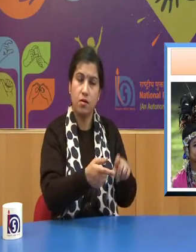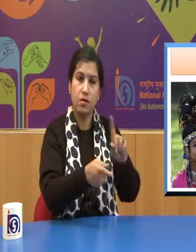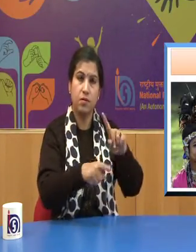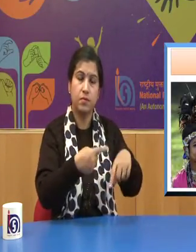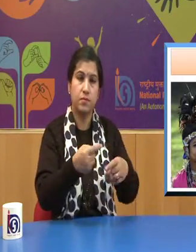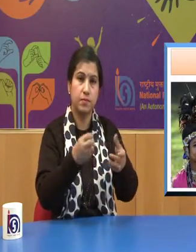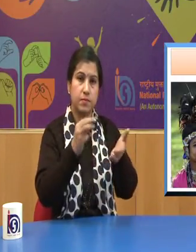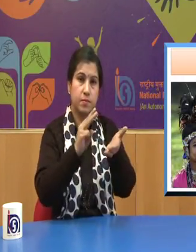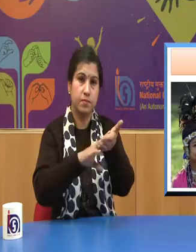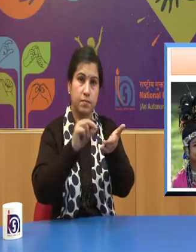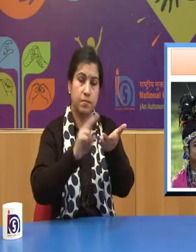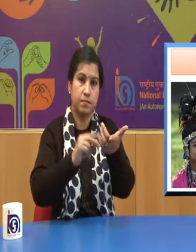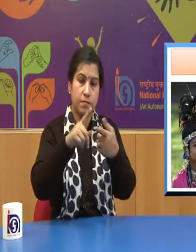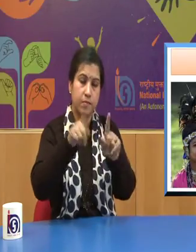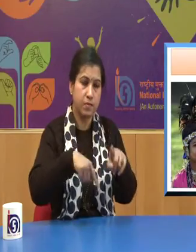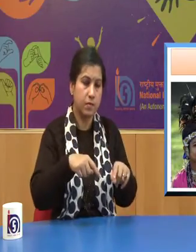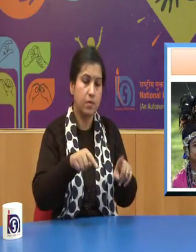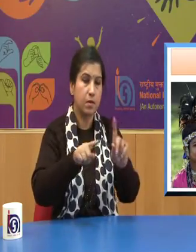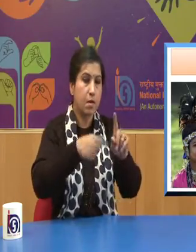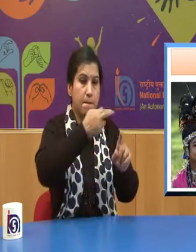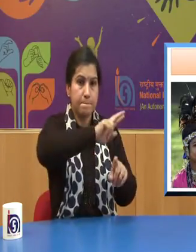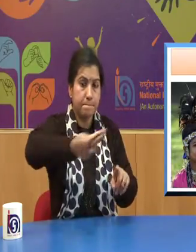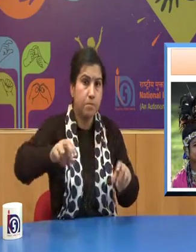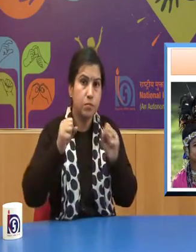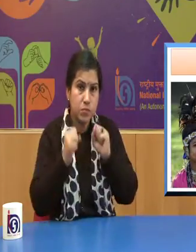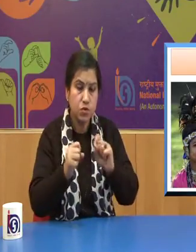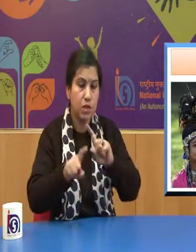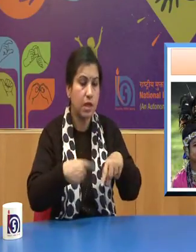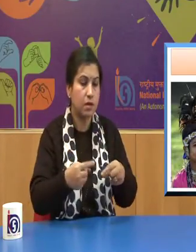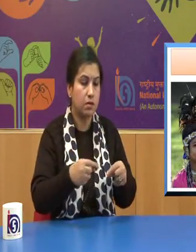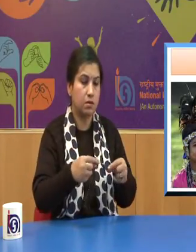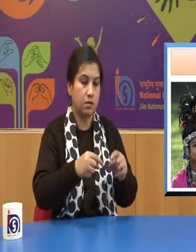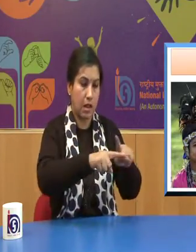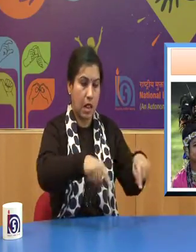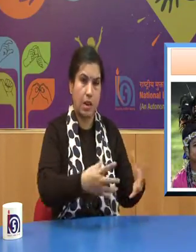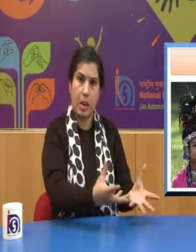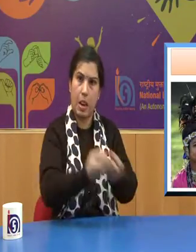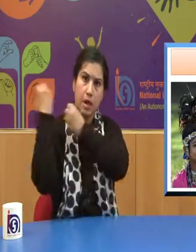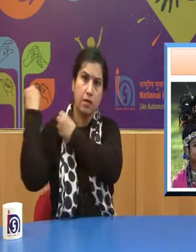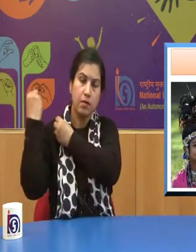their property, like animals and lands, were taken away by the